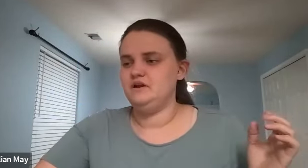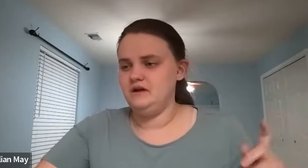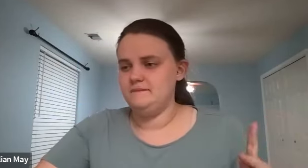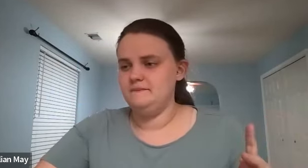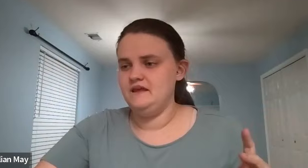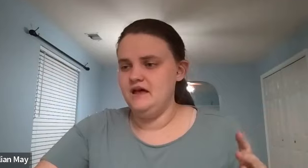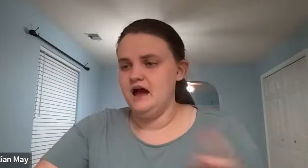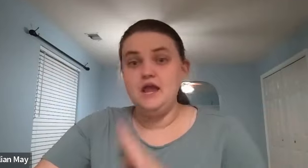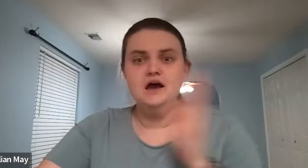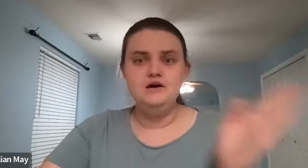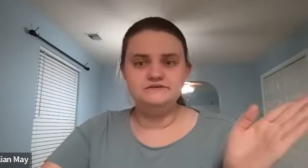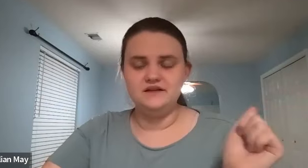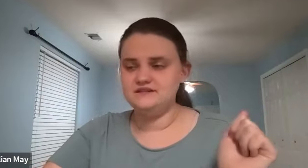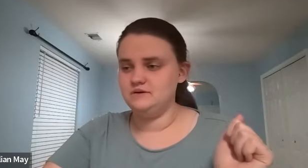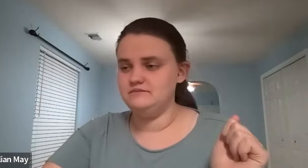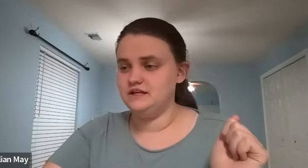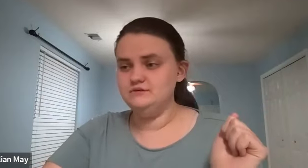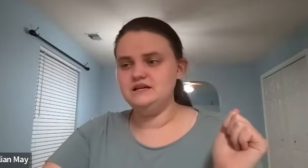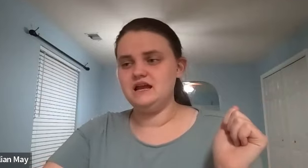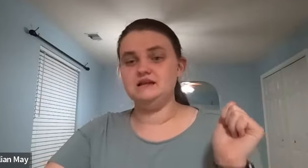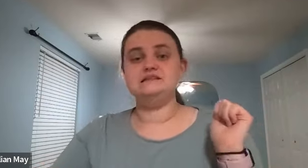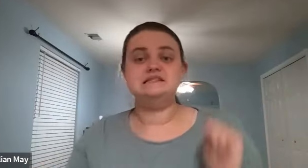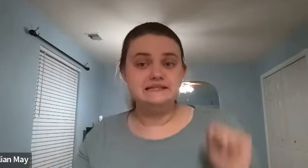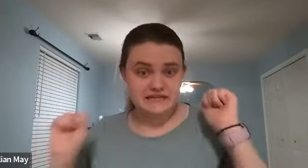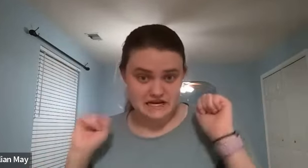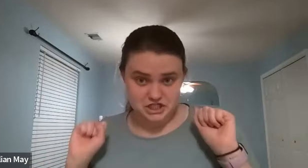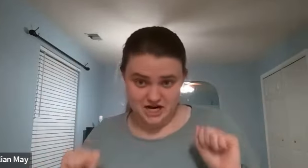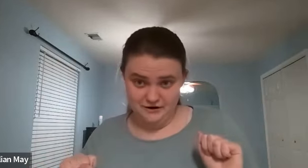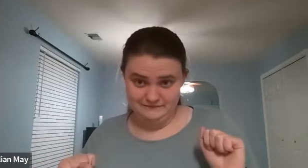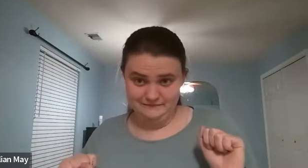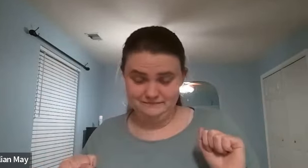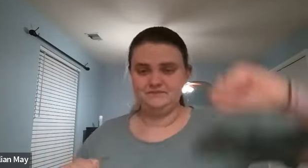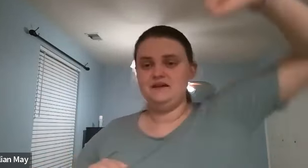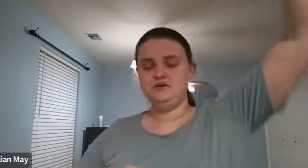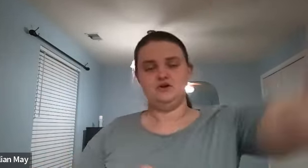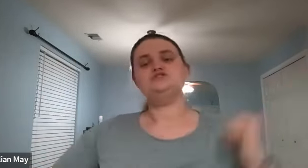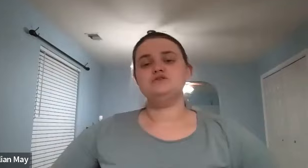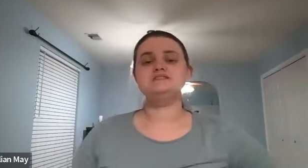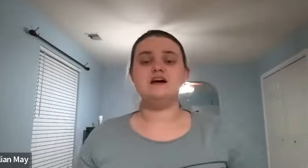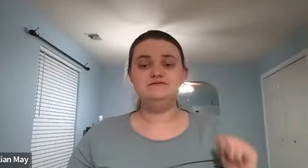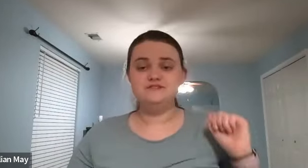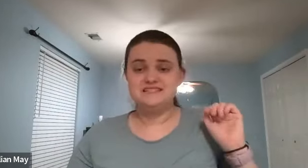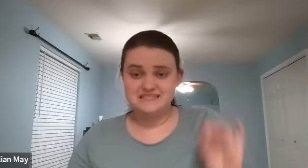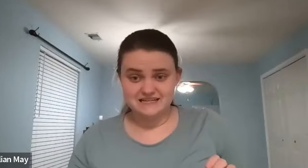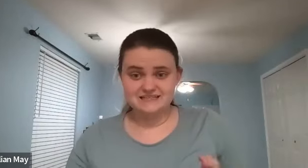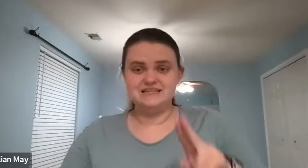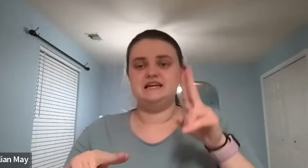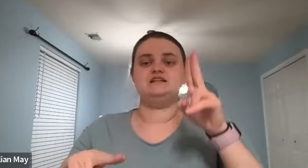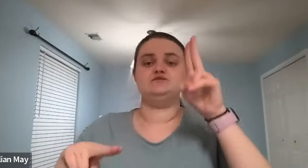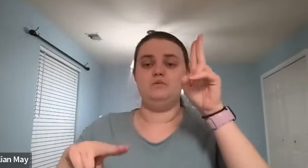Okay. I know we've done this one, but doing it again. Sit and chair. So the sign for sit is